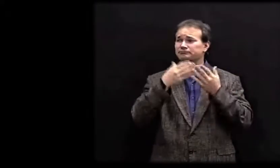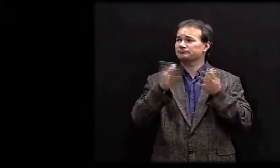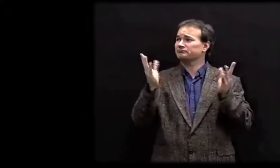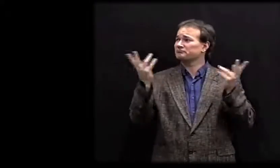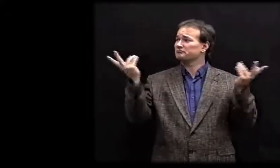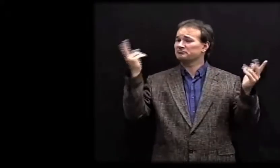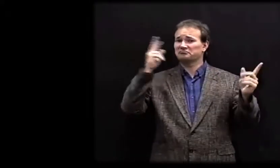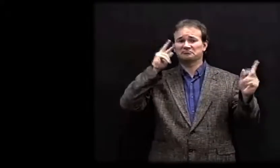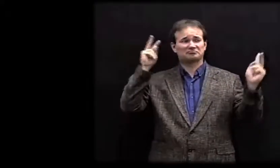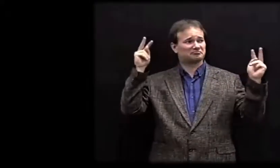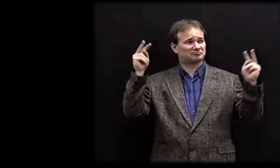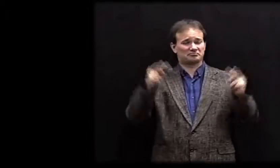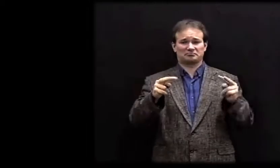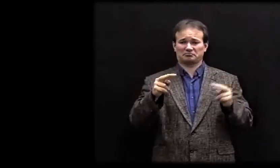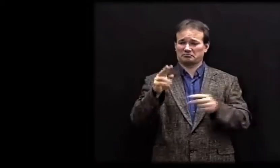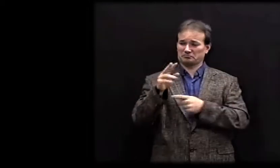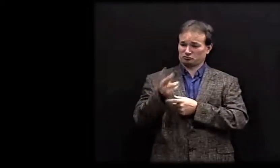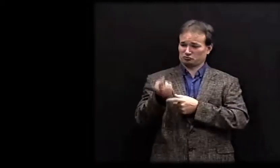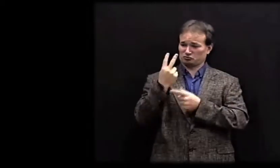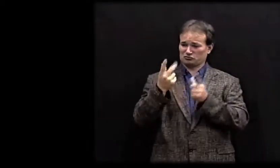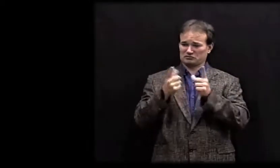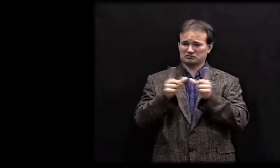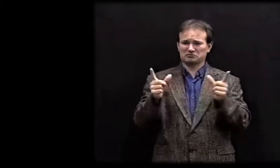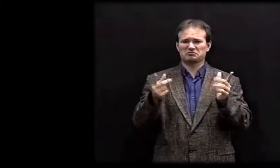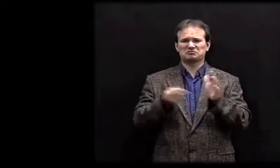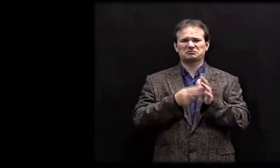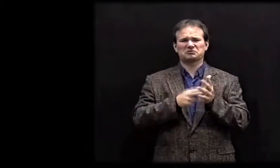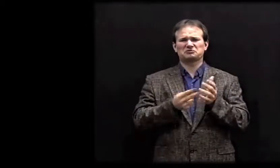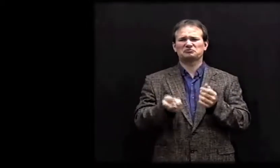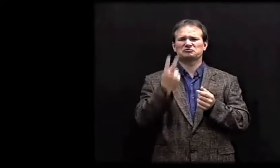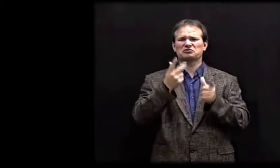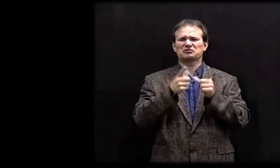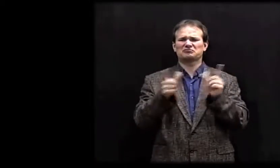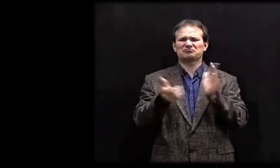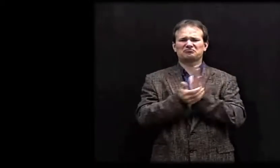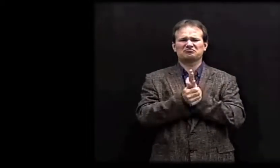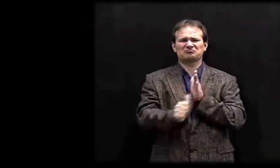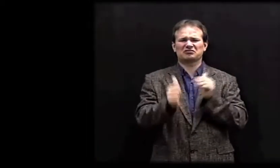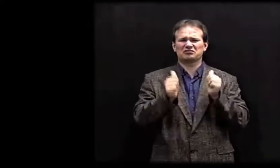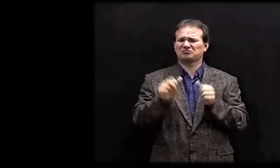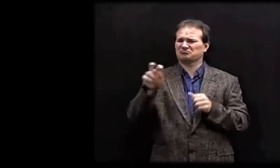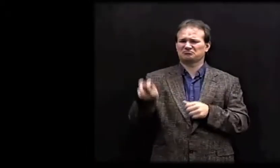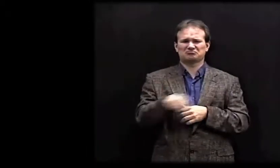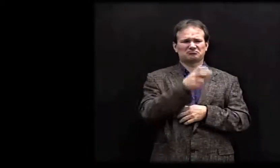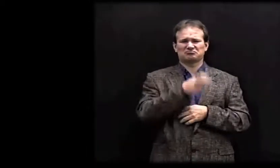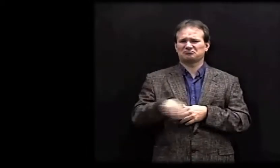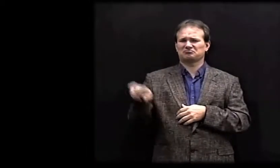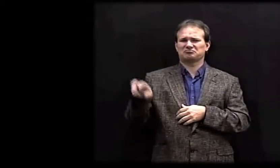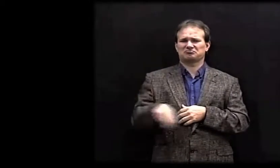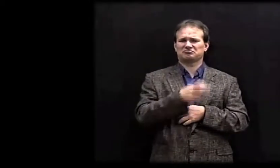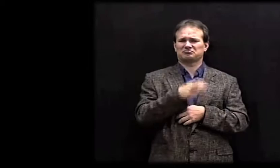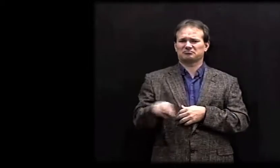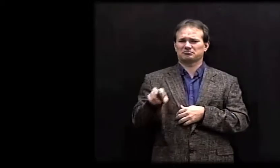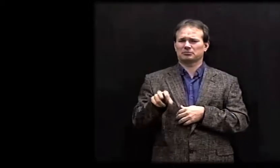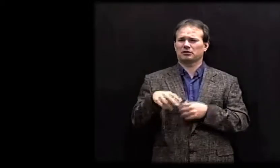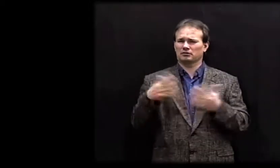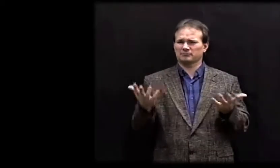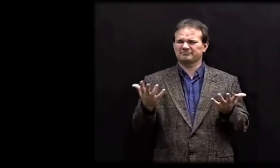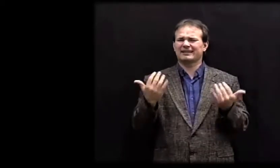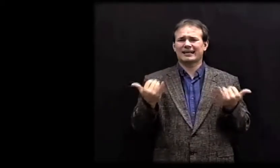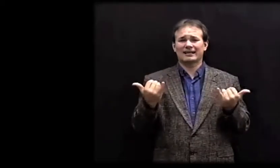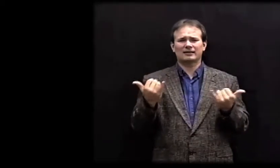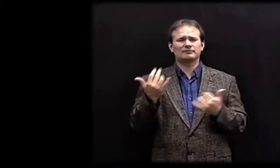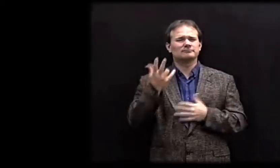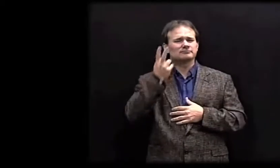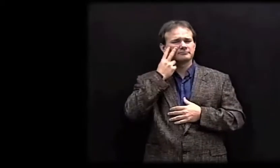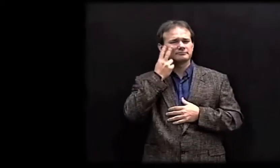who use spoken languages typically describe bilingualism as the ability to use two languages that they can easily switch between